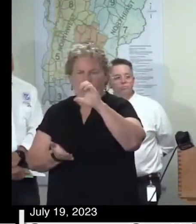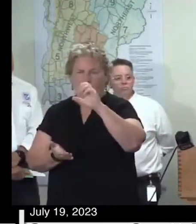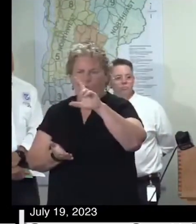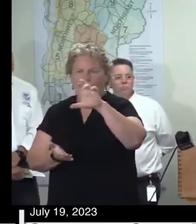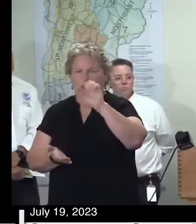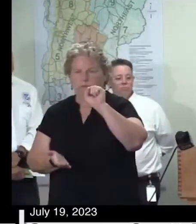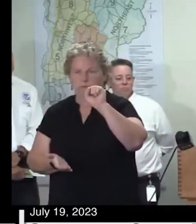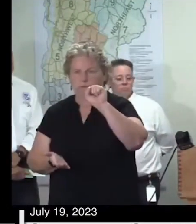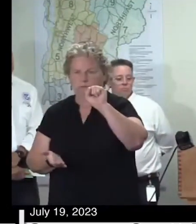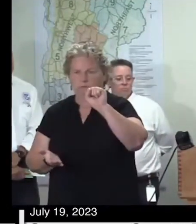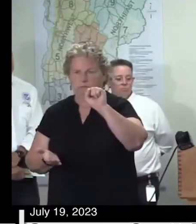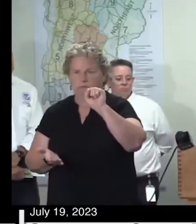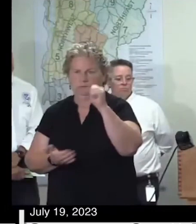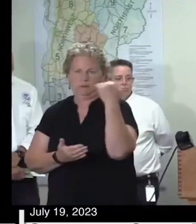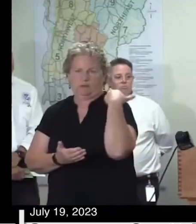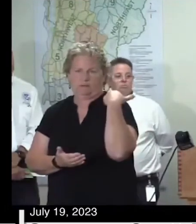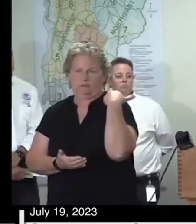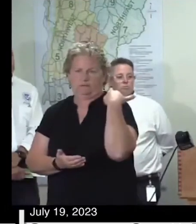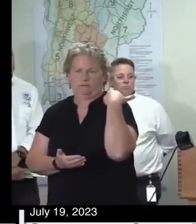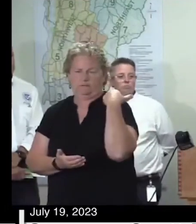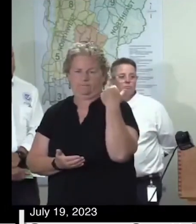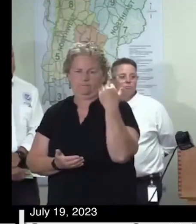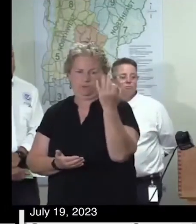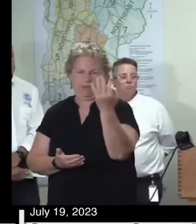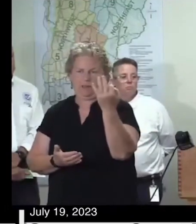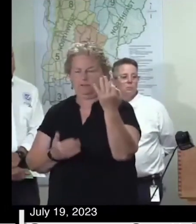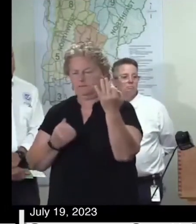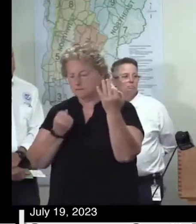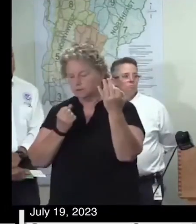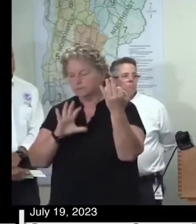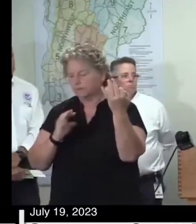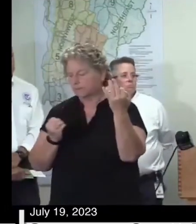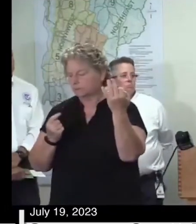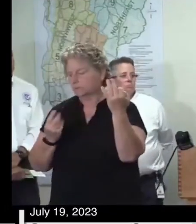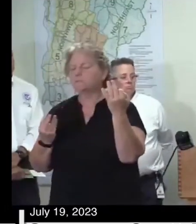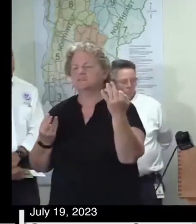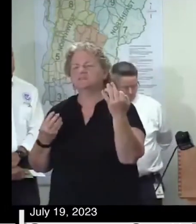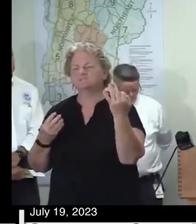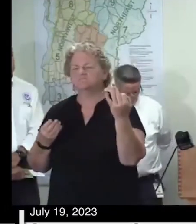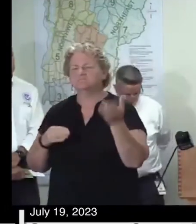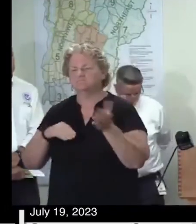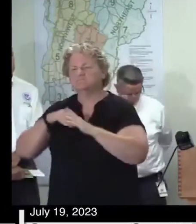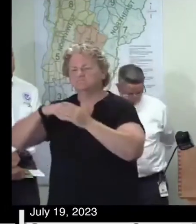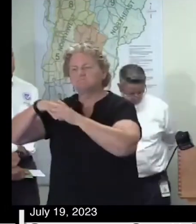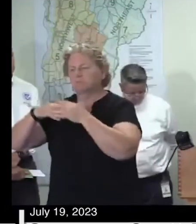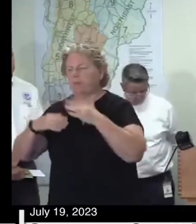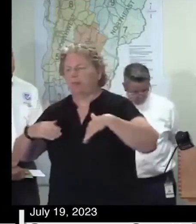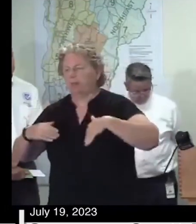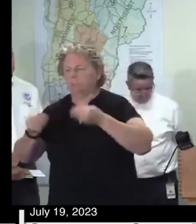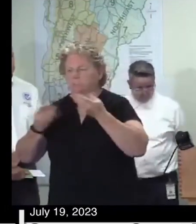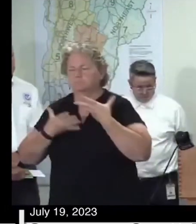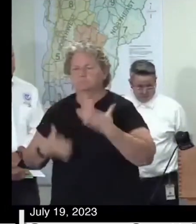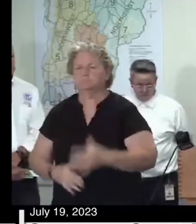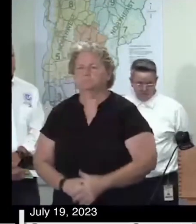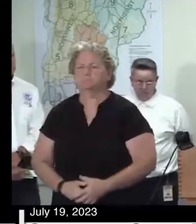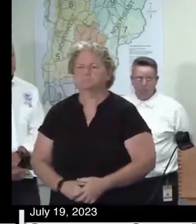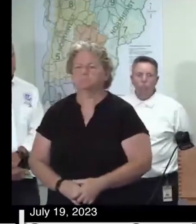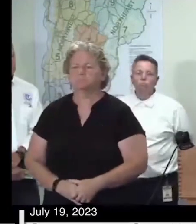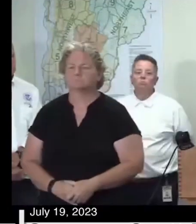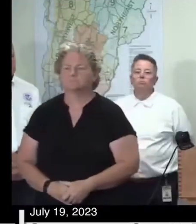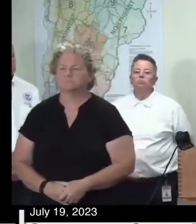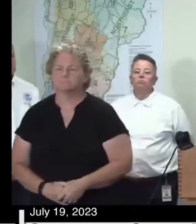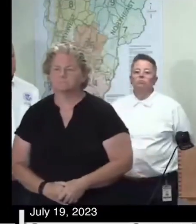more now, and dozens of farmers. The damage is corn still